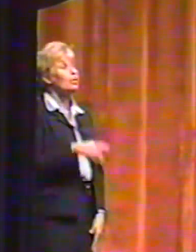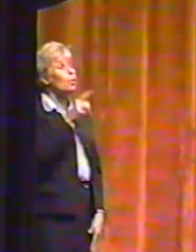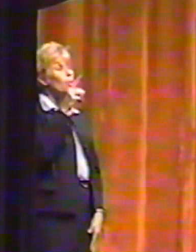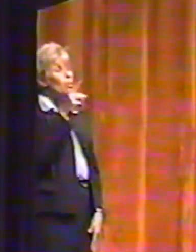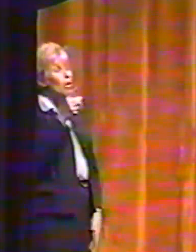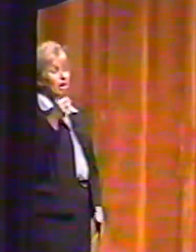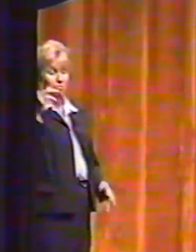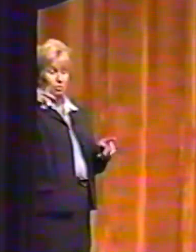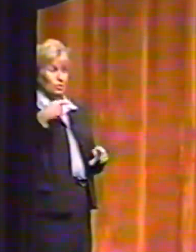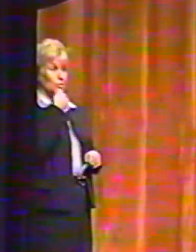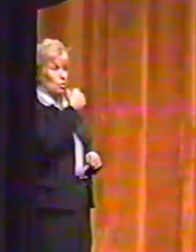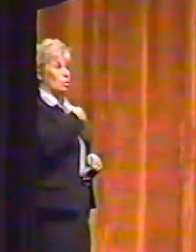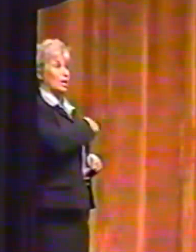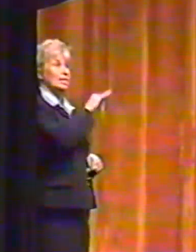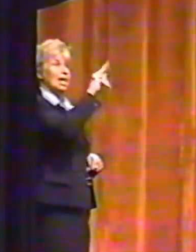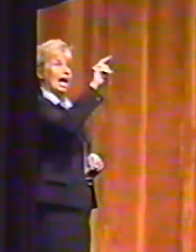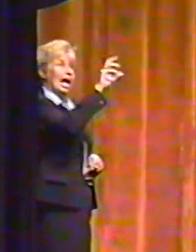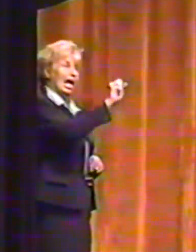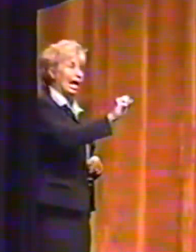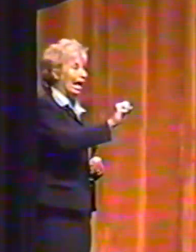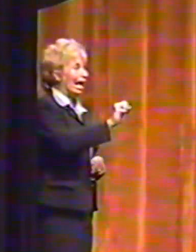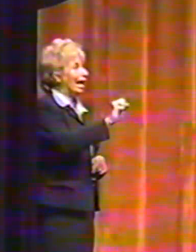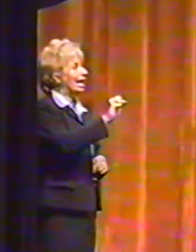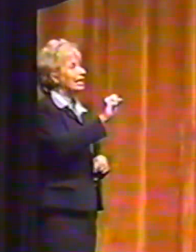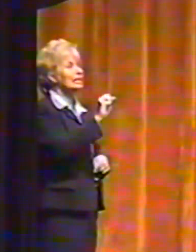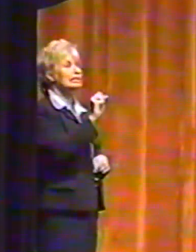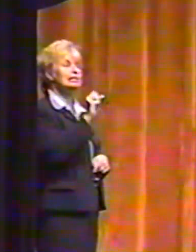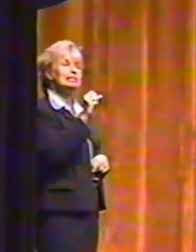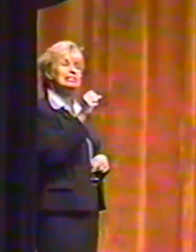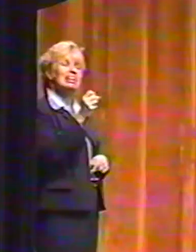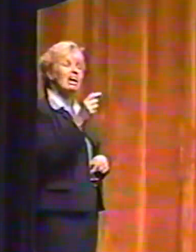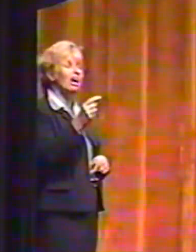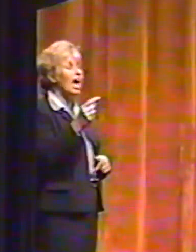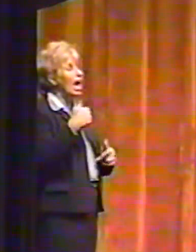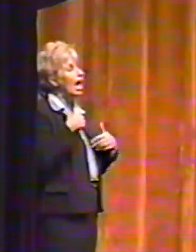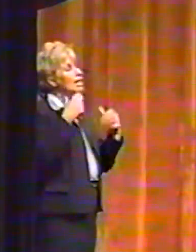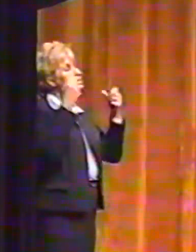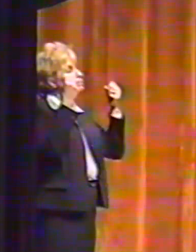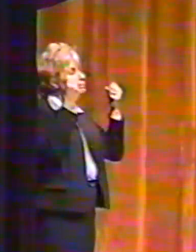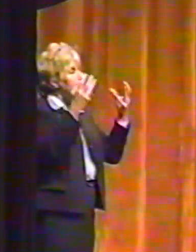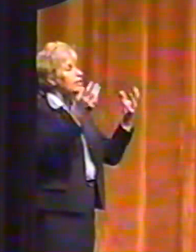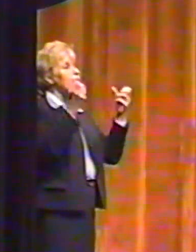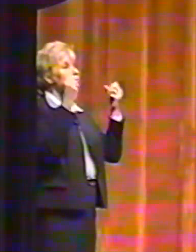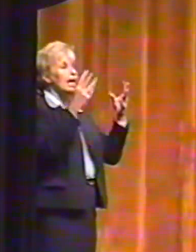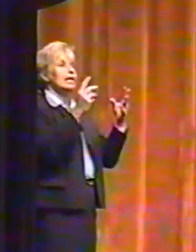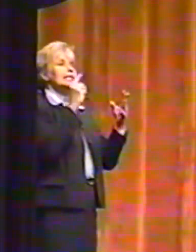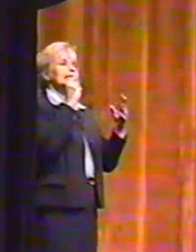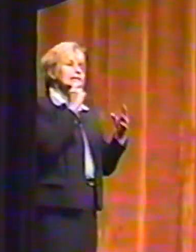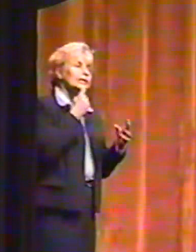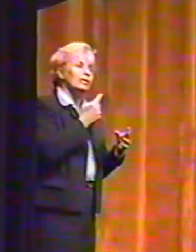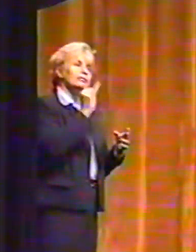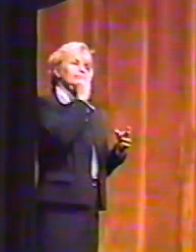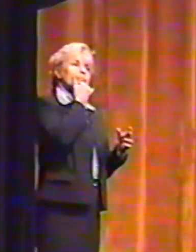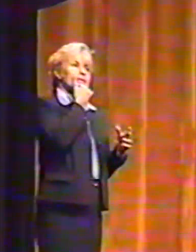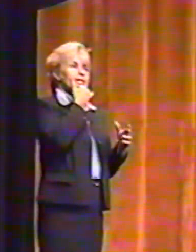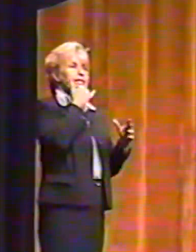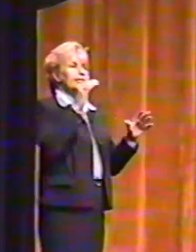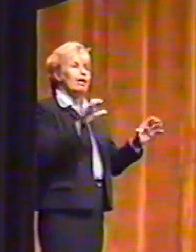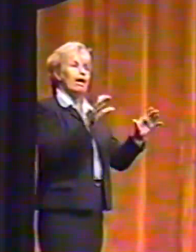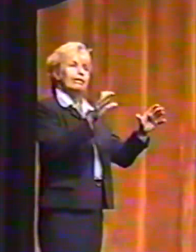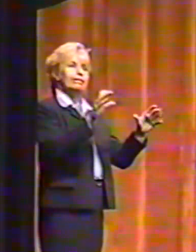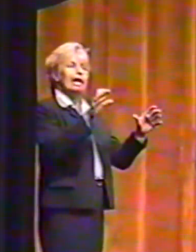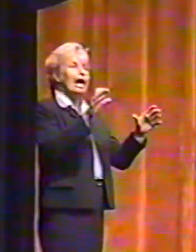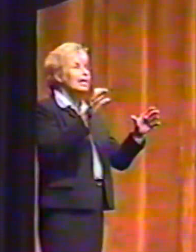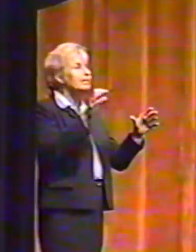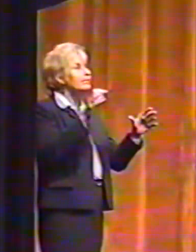most serious and pervasive management and misconduct problems of any part of the Justice Department. Now, the stories went